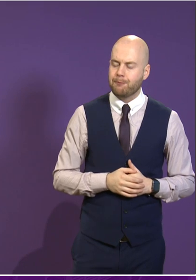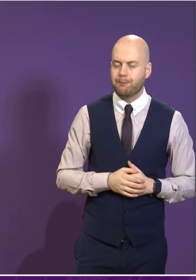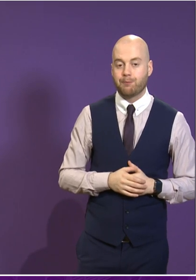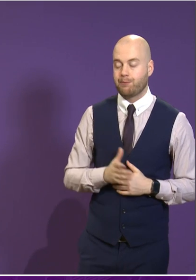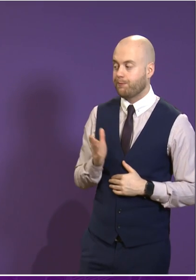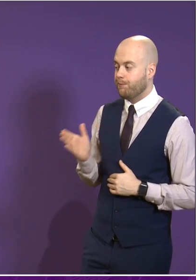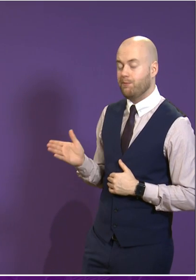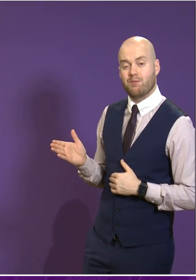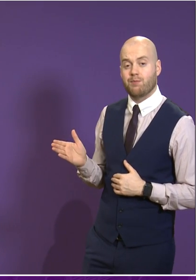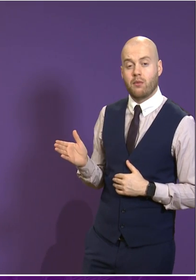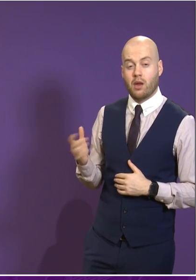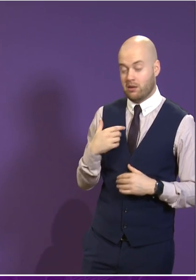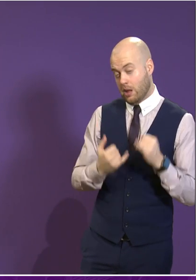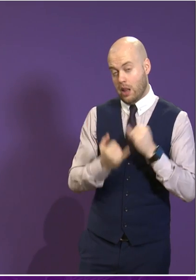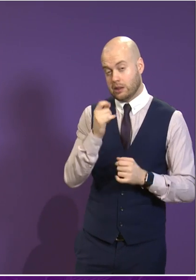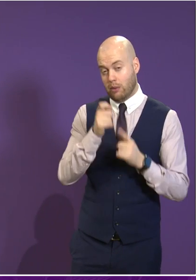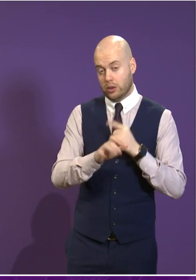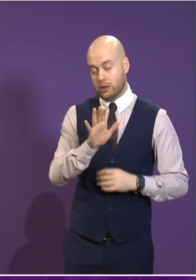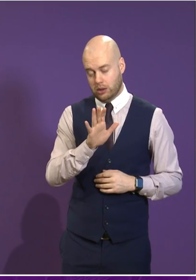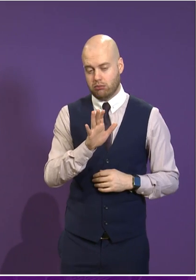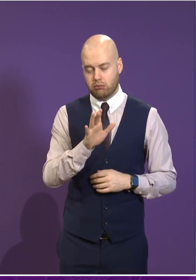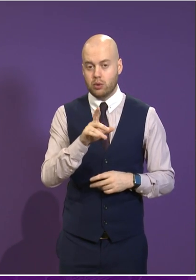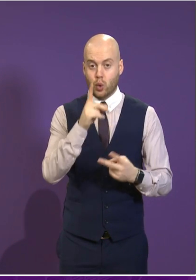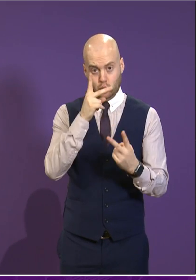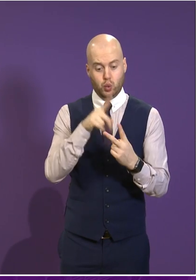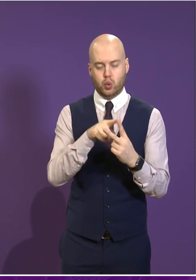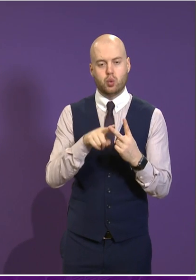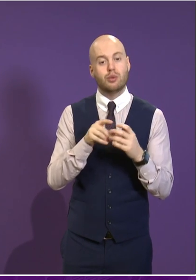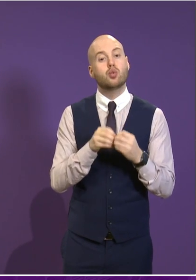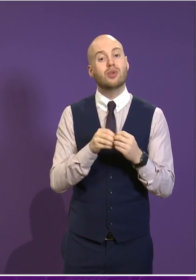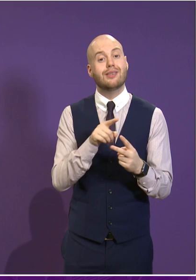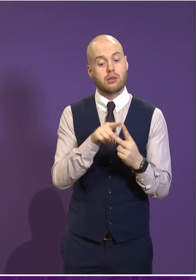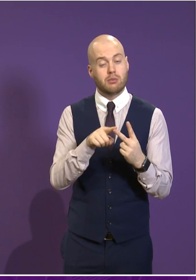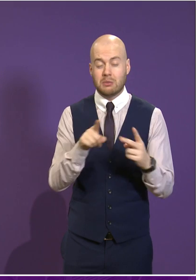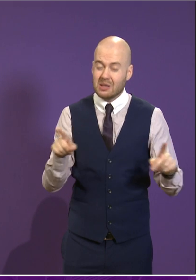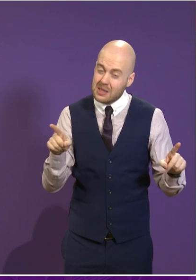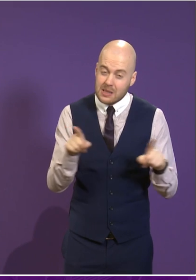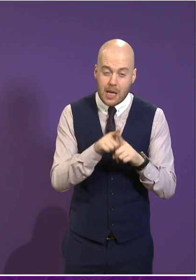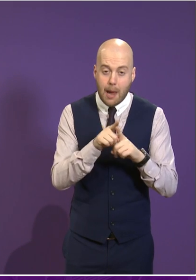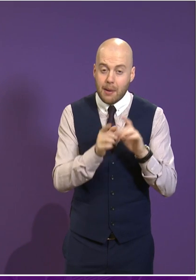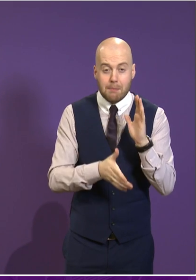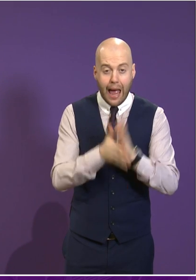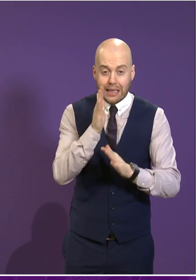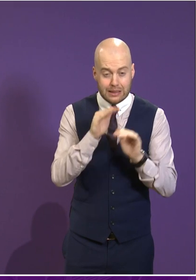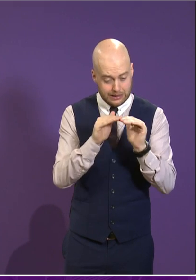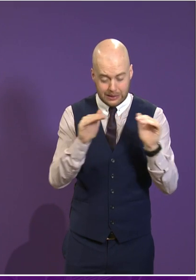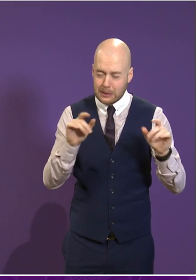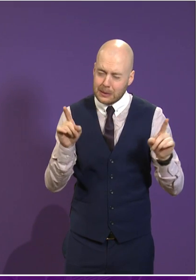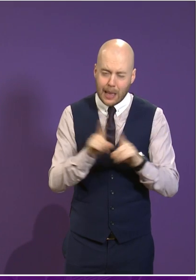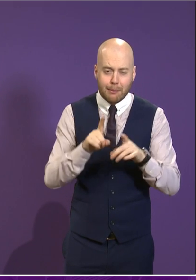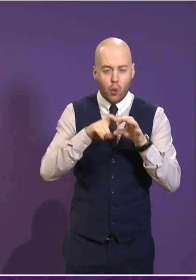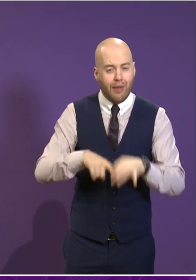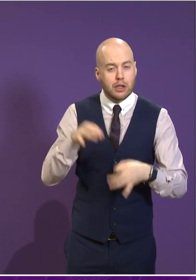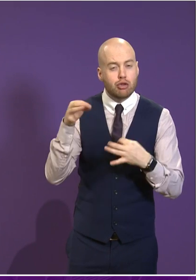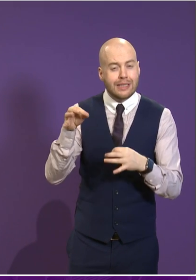who've got exactly the same passes, hires, advanced hires or whatever, applying to the same